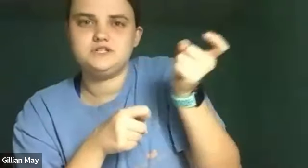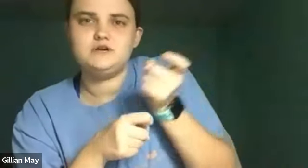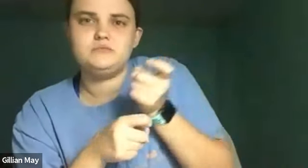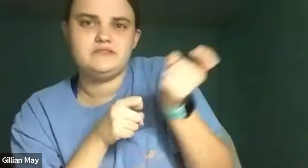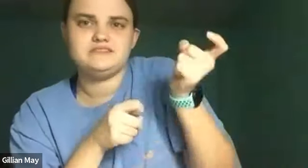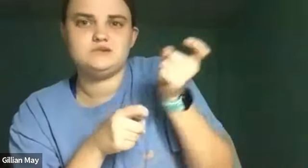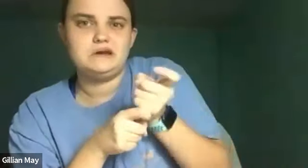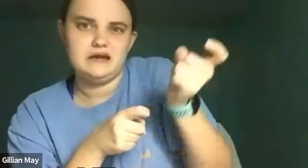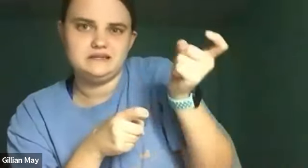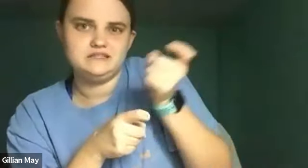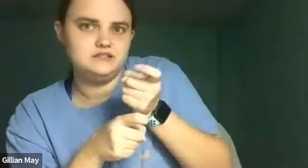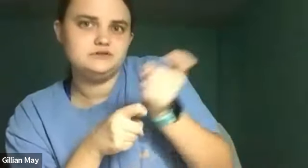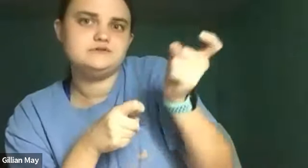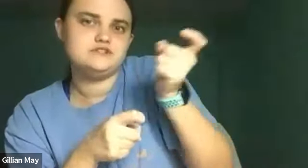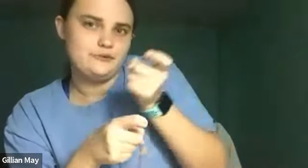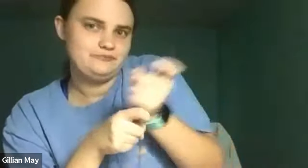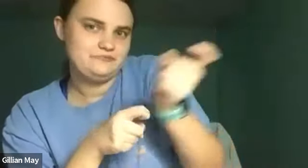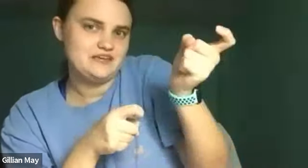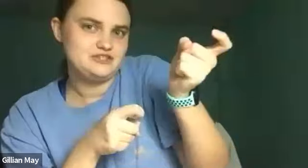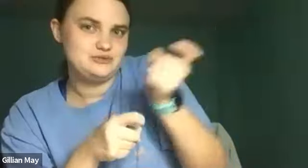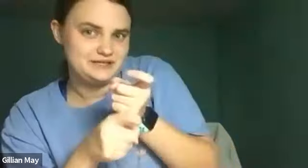joke, but this is the one I tend to use. So trick.